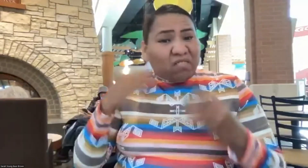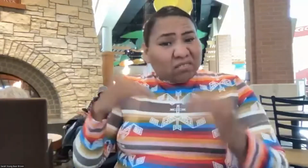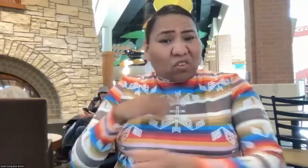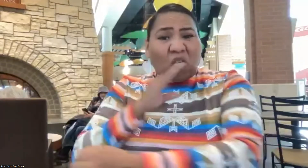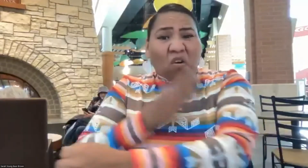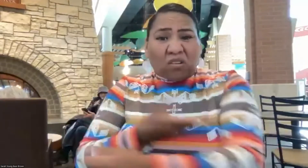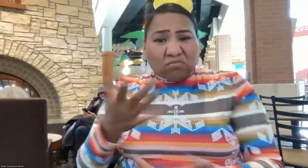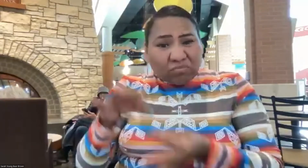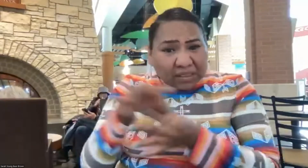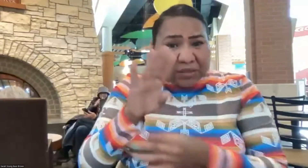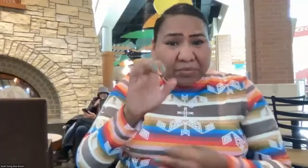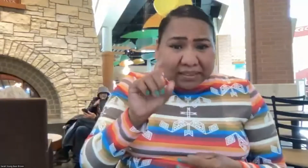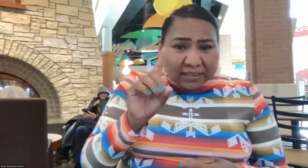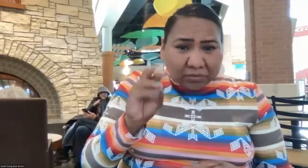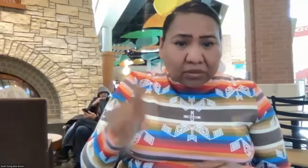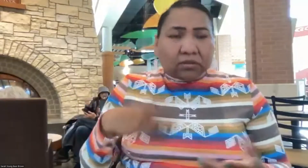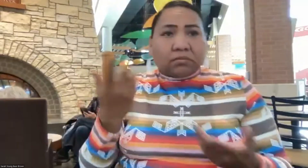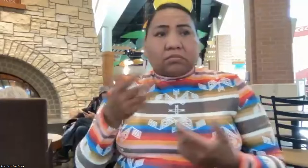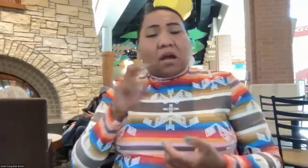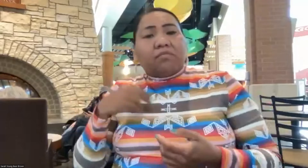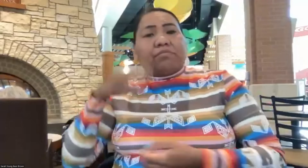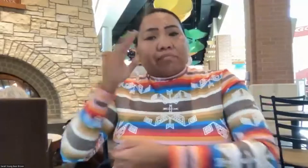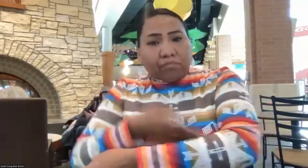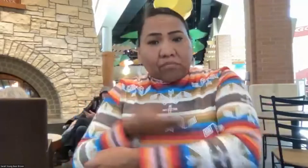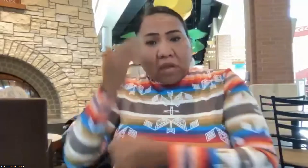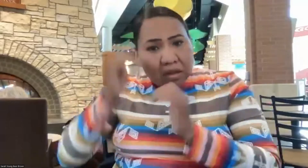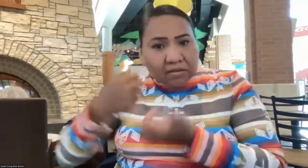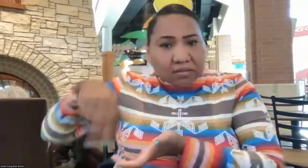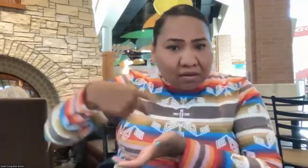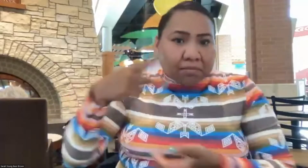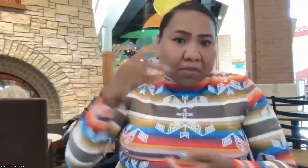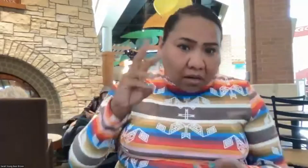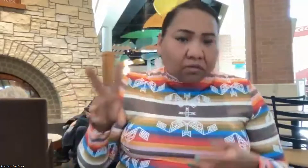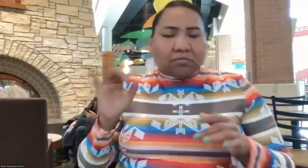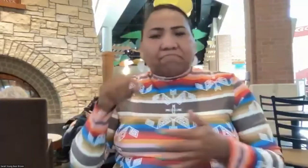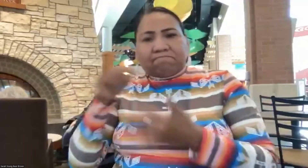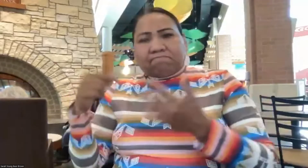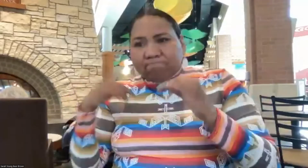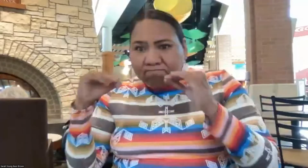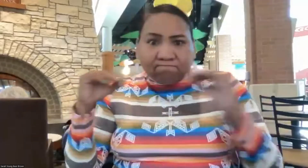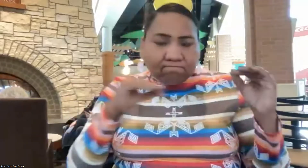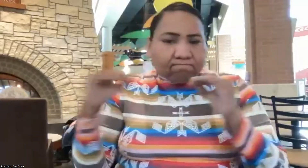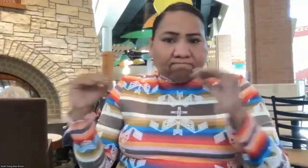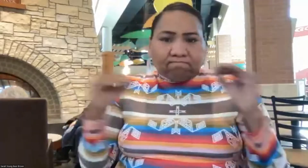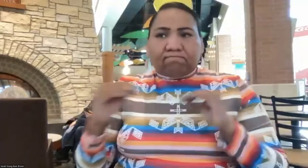the legacy that we have. I teach my daughter how to do beadwork. My son